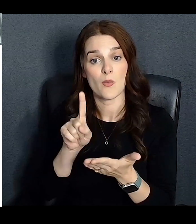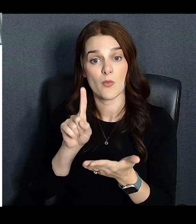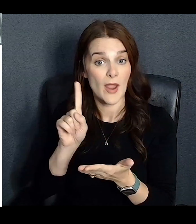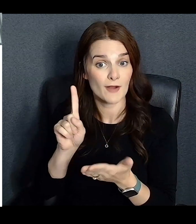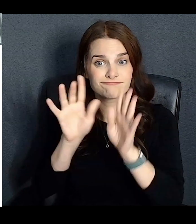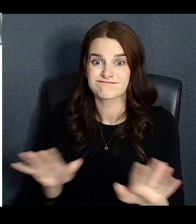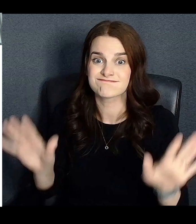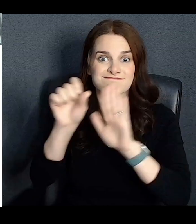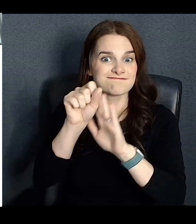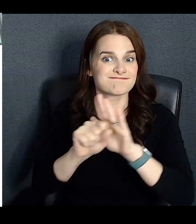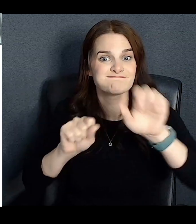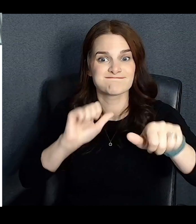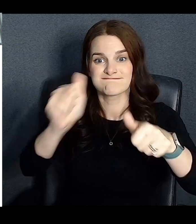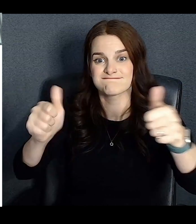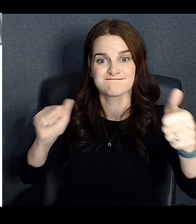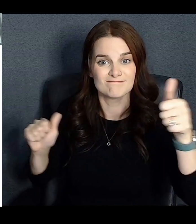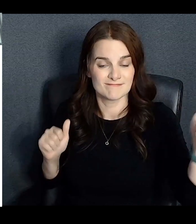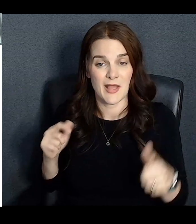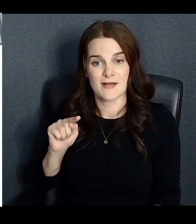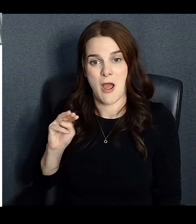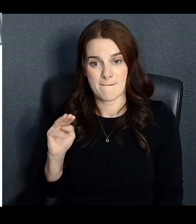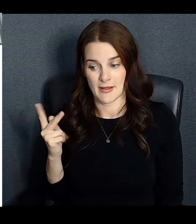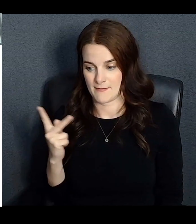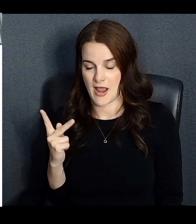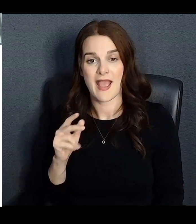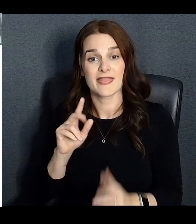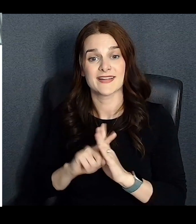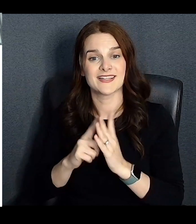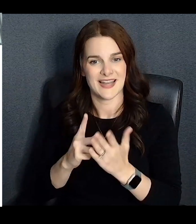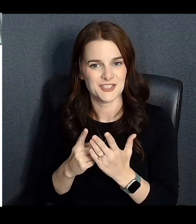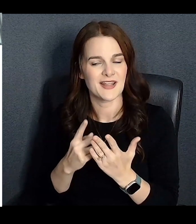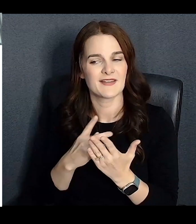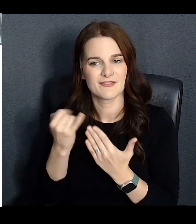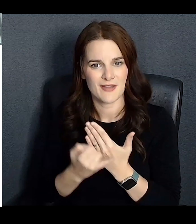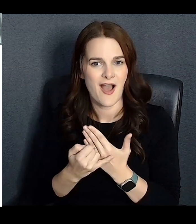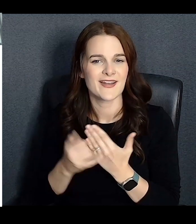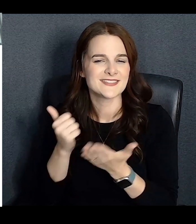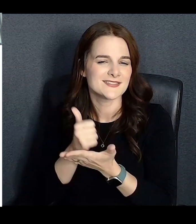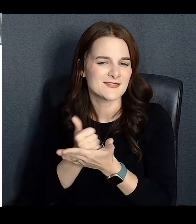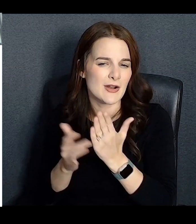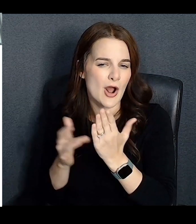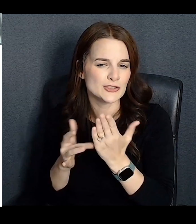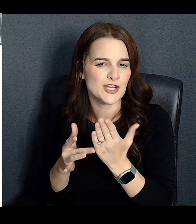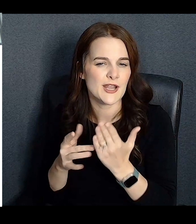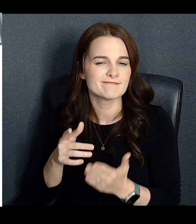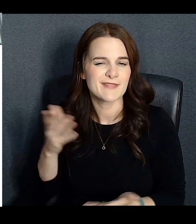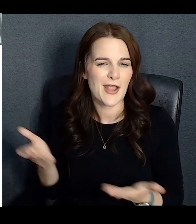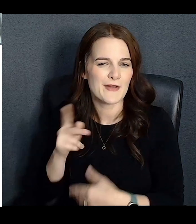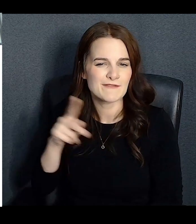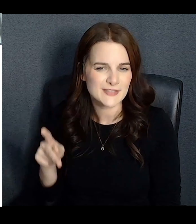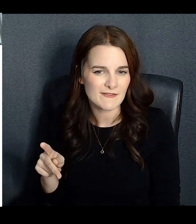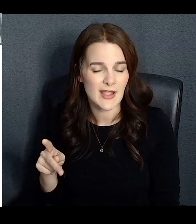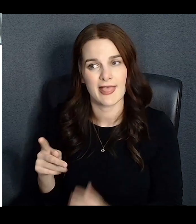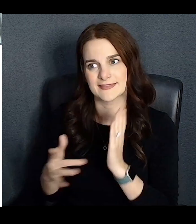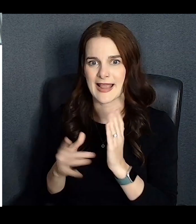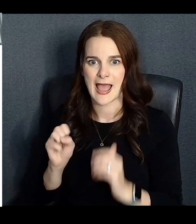state. So Tom and I are based in Philadelphia at Pennsylvania's Initiative on Assistive Technology. So the kind of Tech Owl